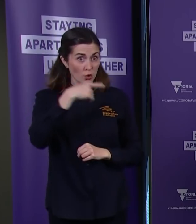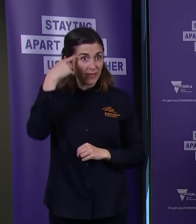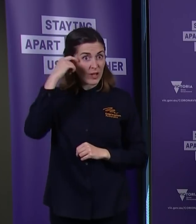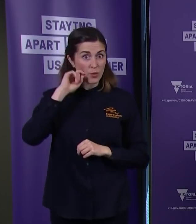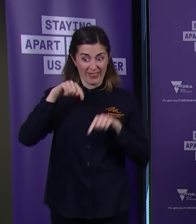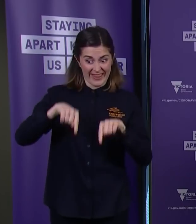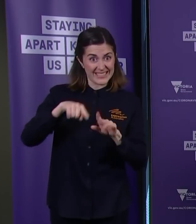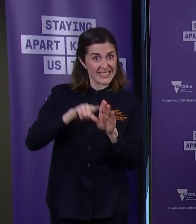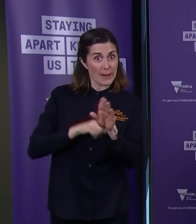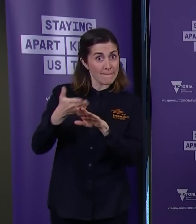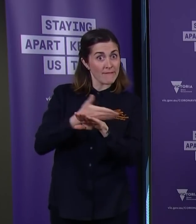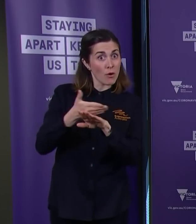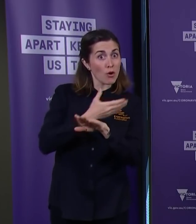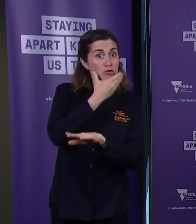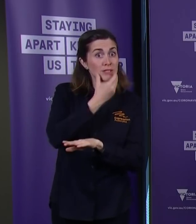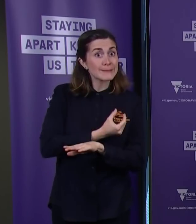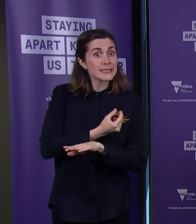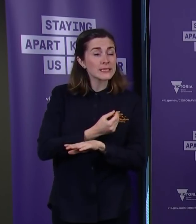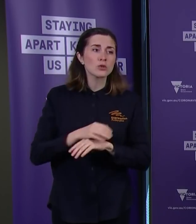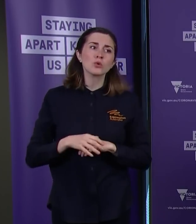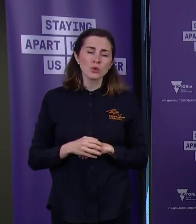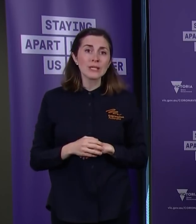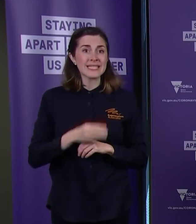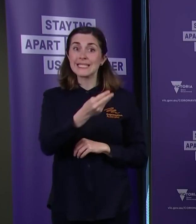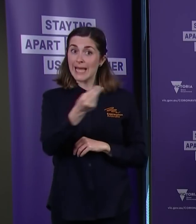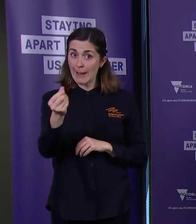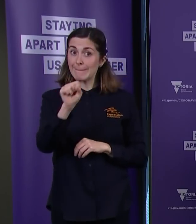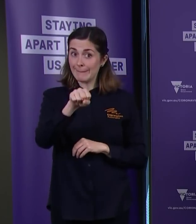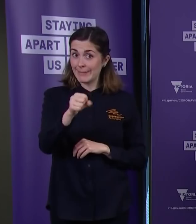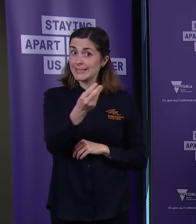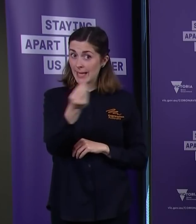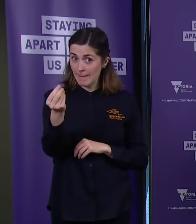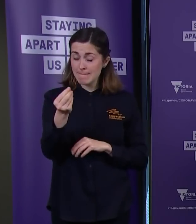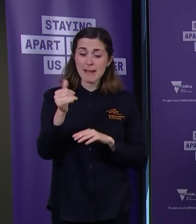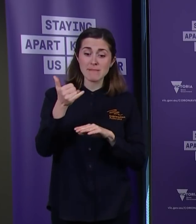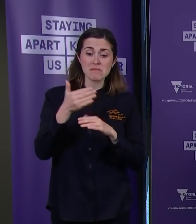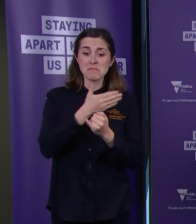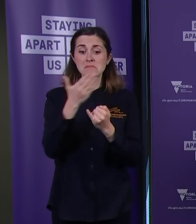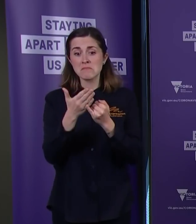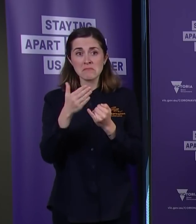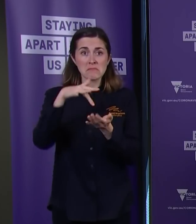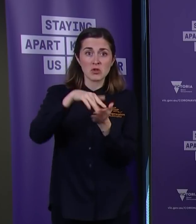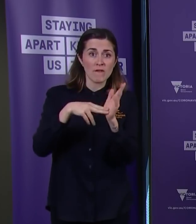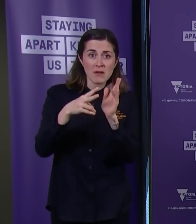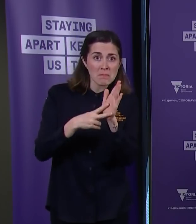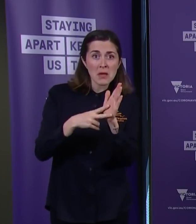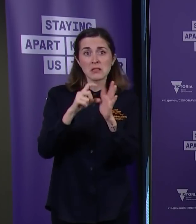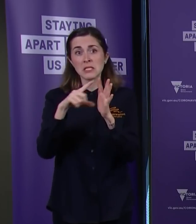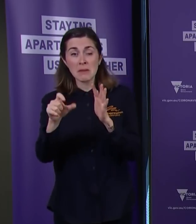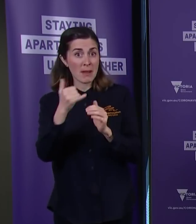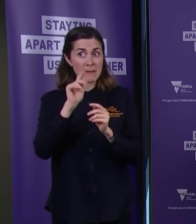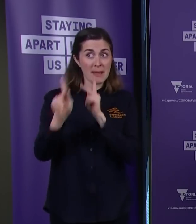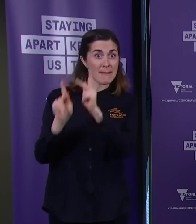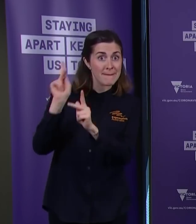before Christmas? I think some can and should return, but again, always depending on the numbers. Clearly, there's